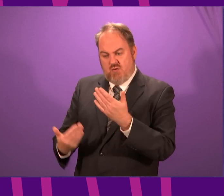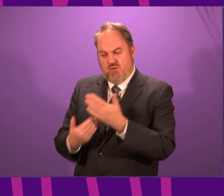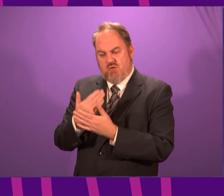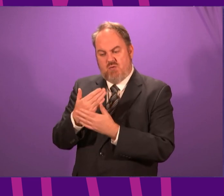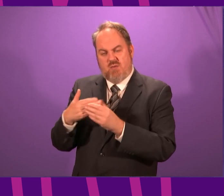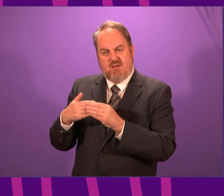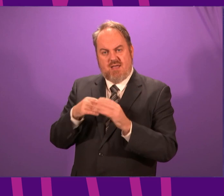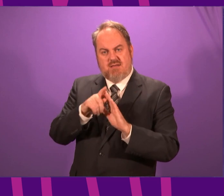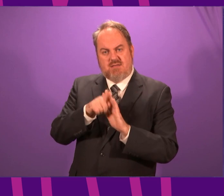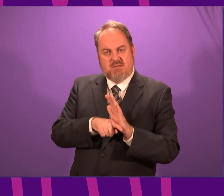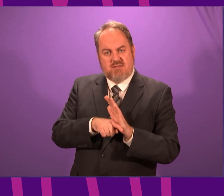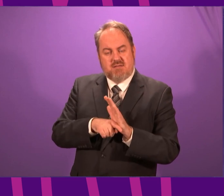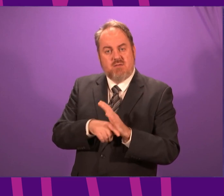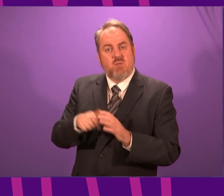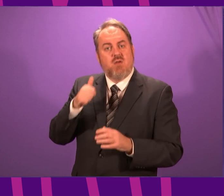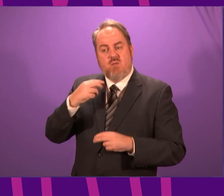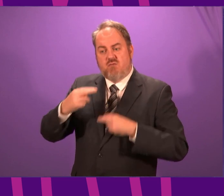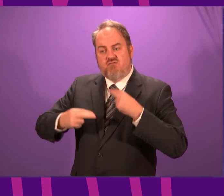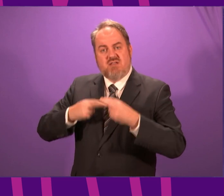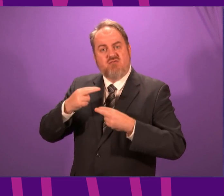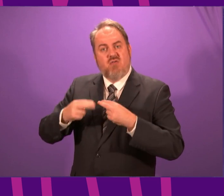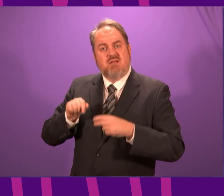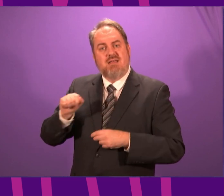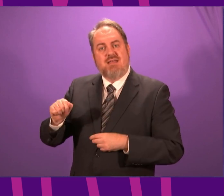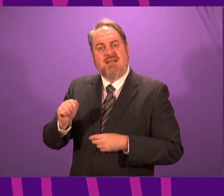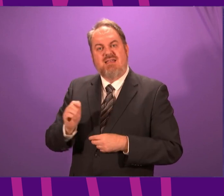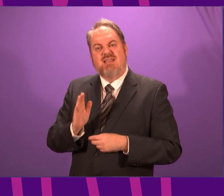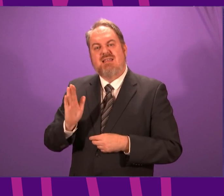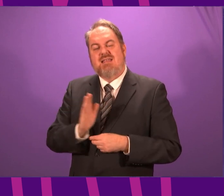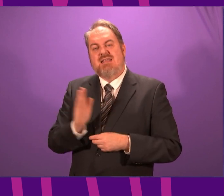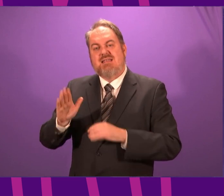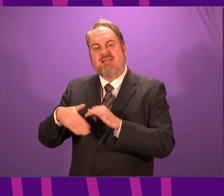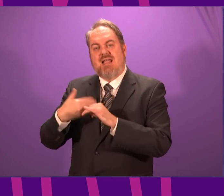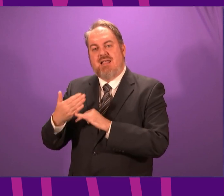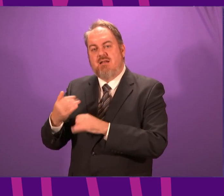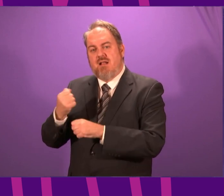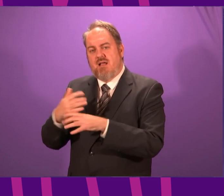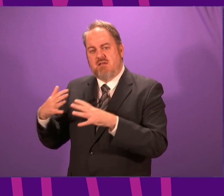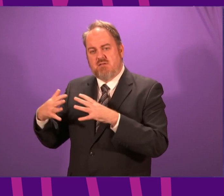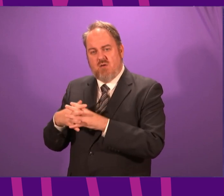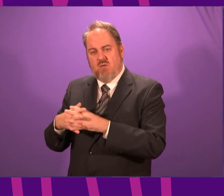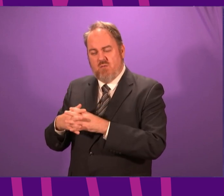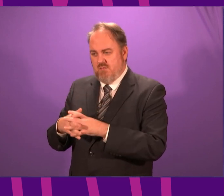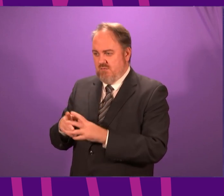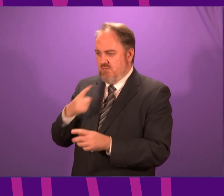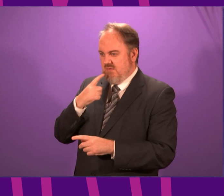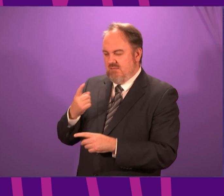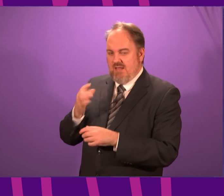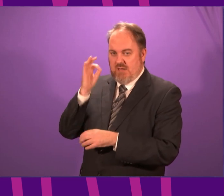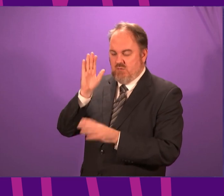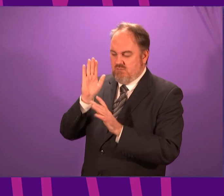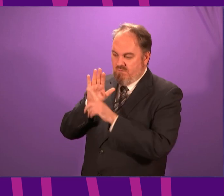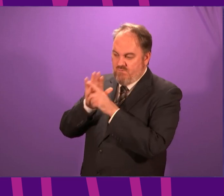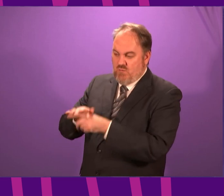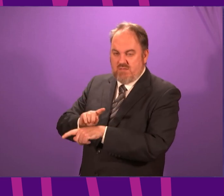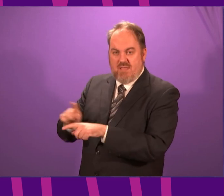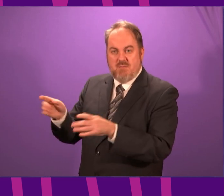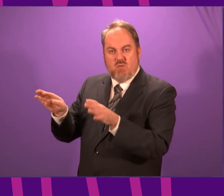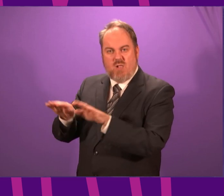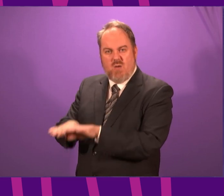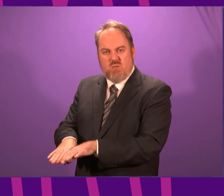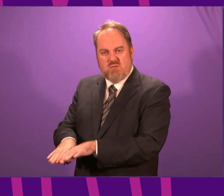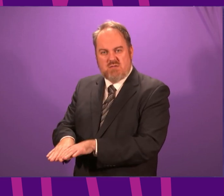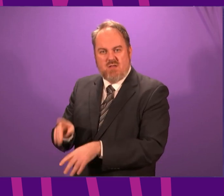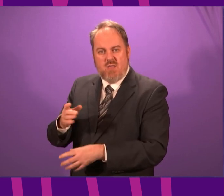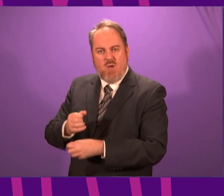local eatery in Glasgow's East End, whose owner employs 17 people, was forced to close by Glasgow City Council. The owner